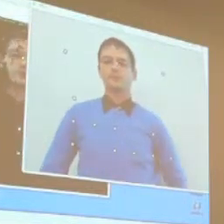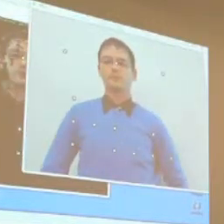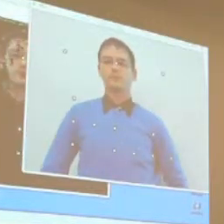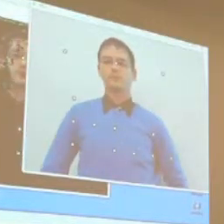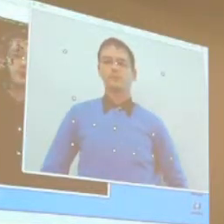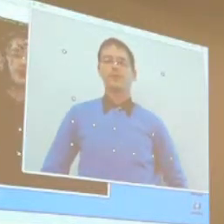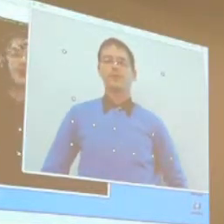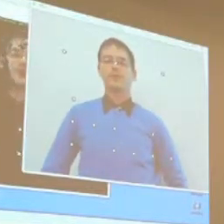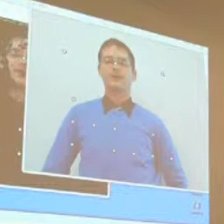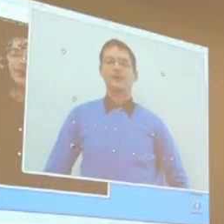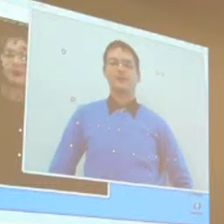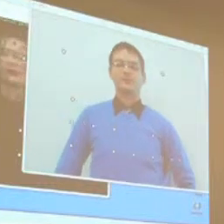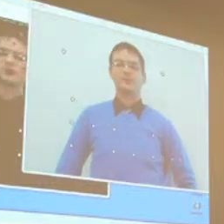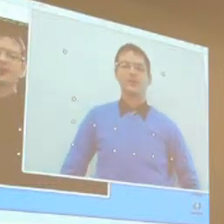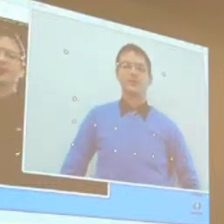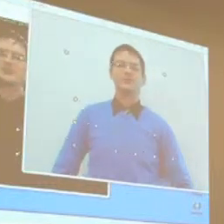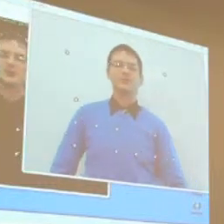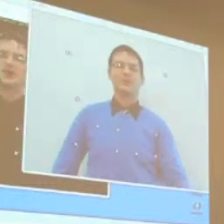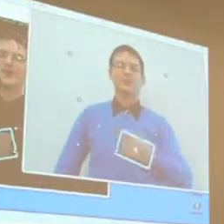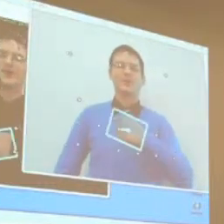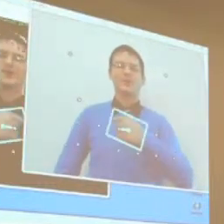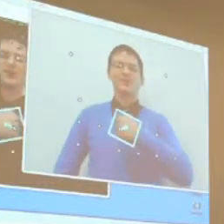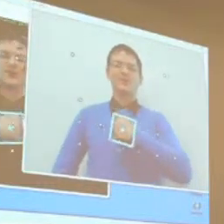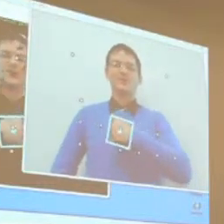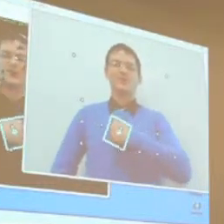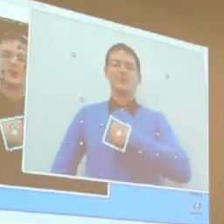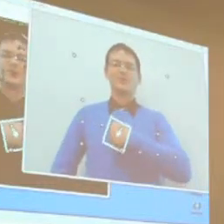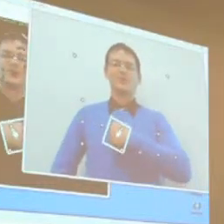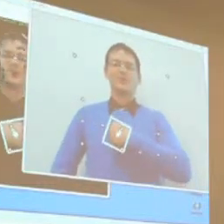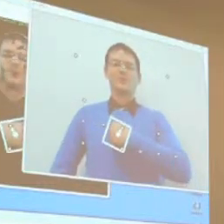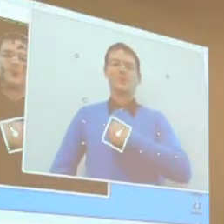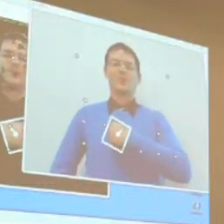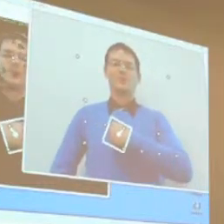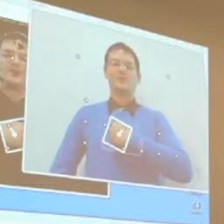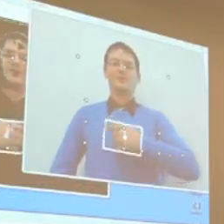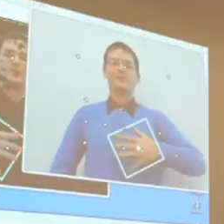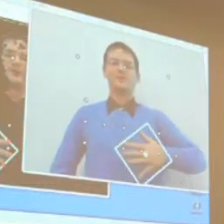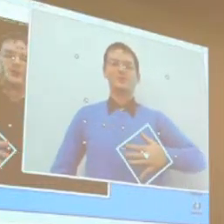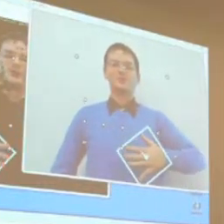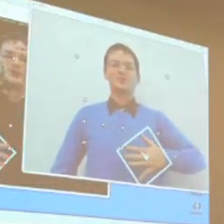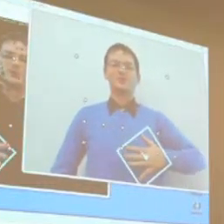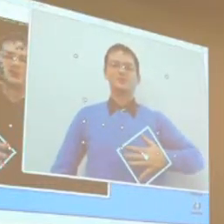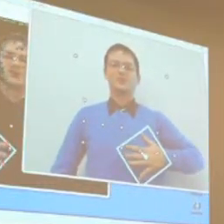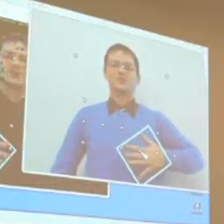i write for us okay we missed the word want which is like this